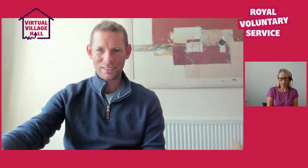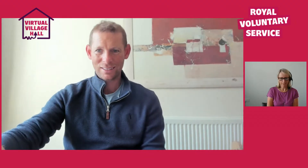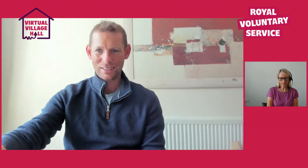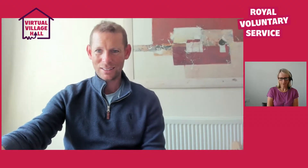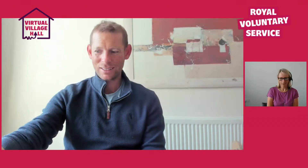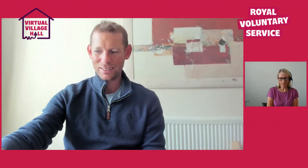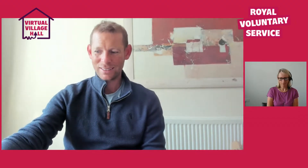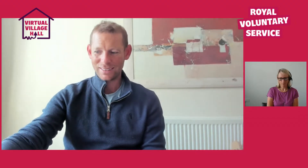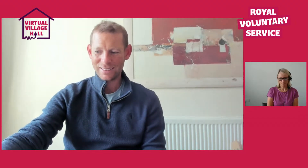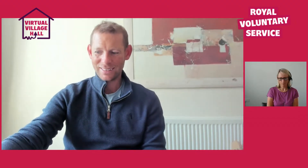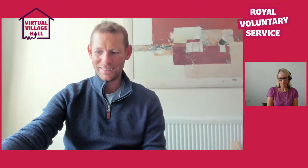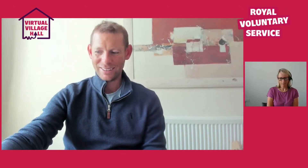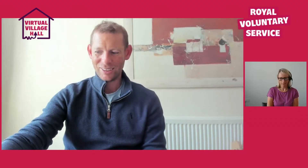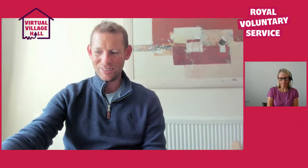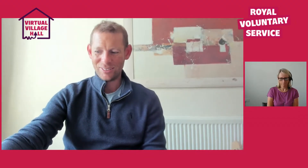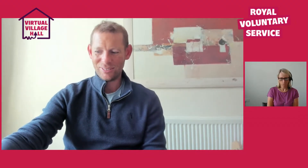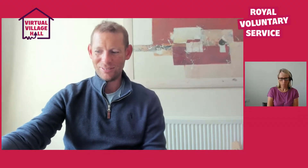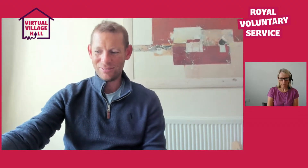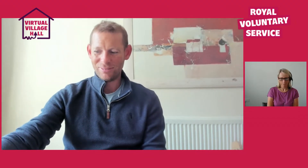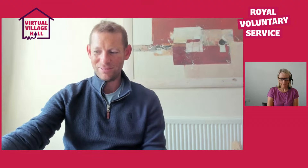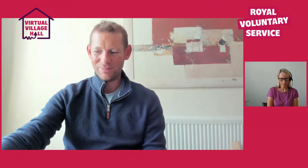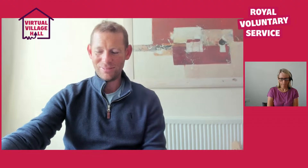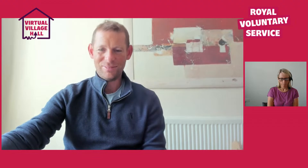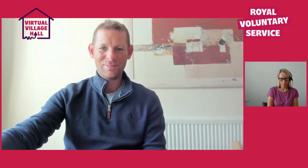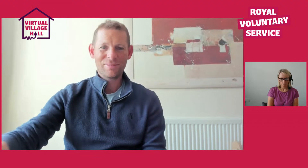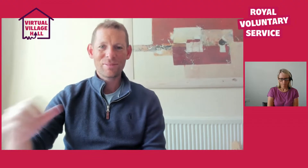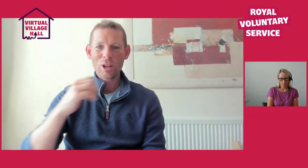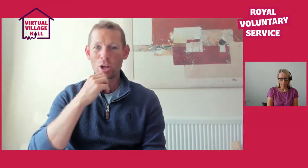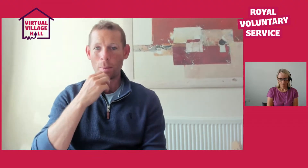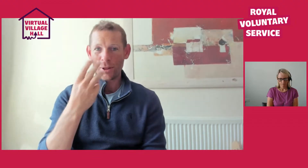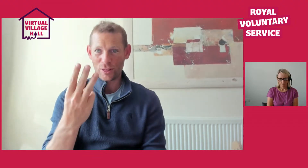Number 3, sorry, here comes number 3.